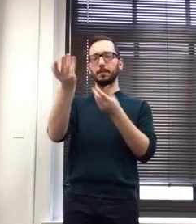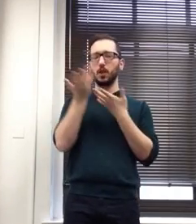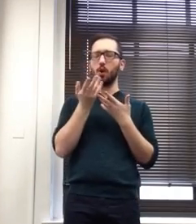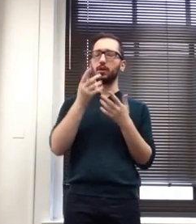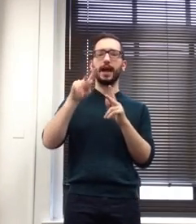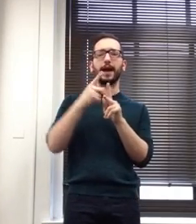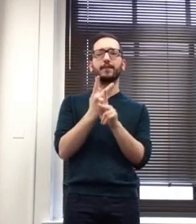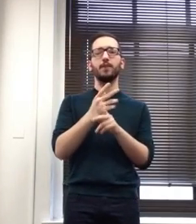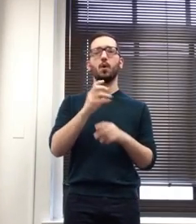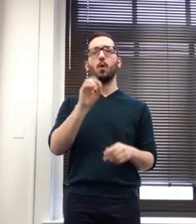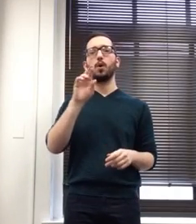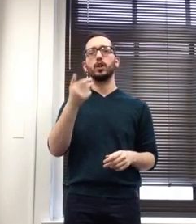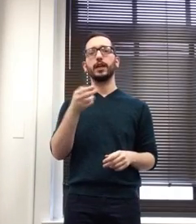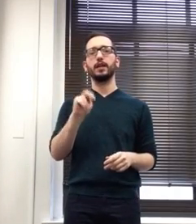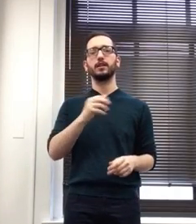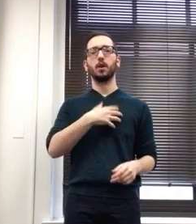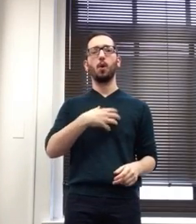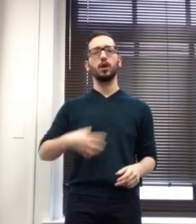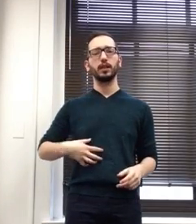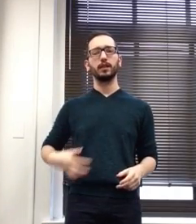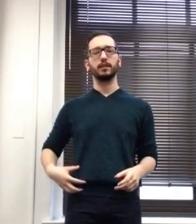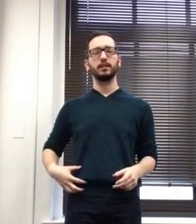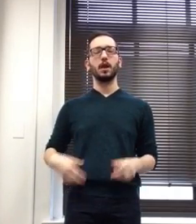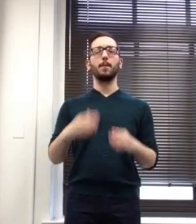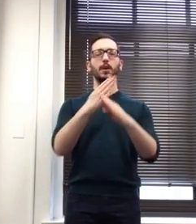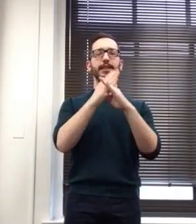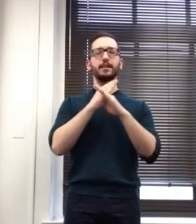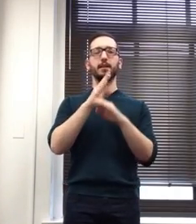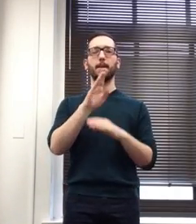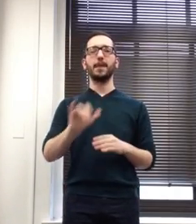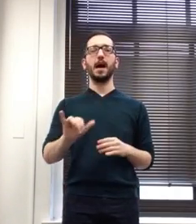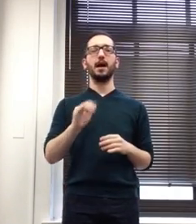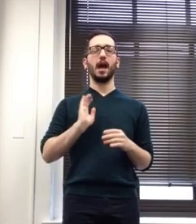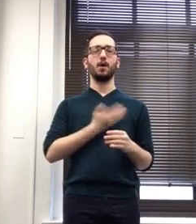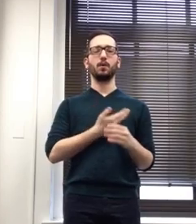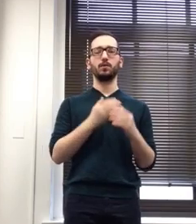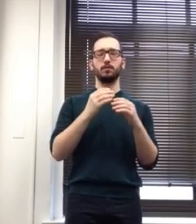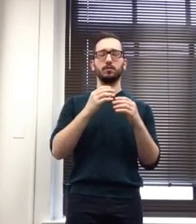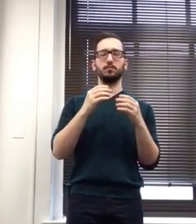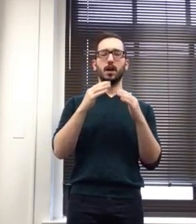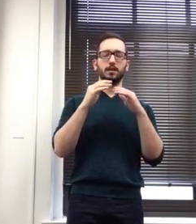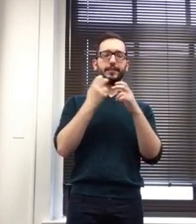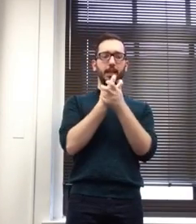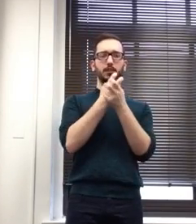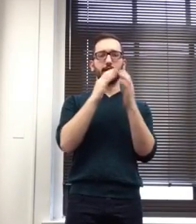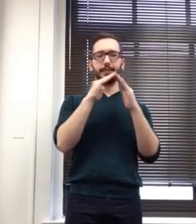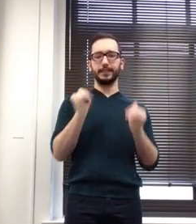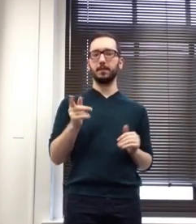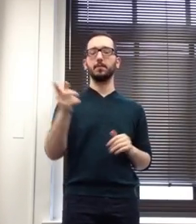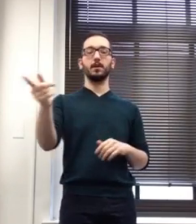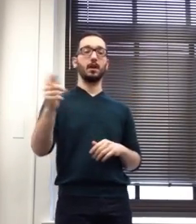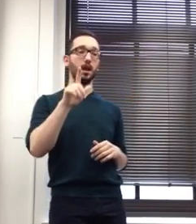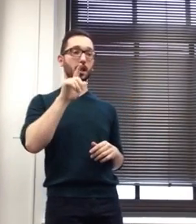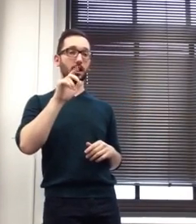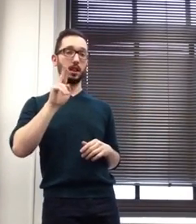one. Okay, the heart's protected by the skeletal system. Name another one. Okay, the lungs are protected.